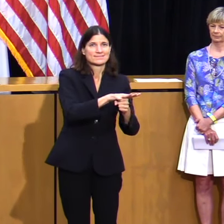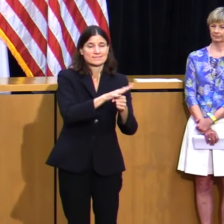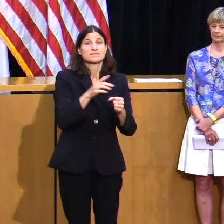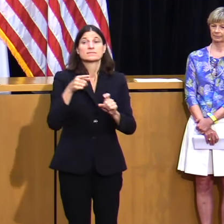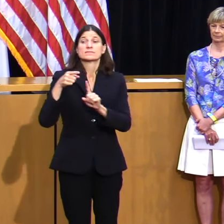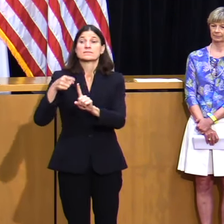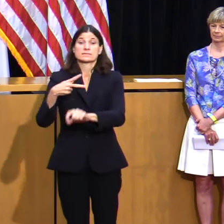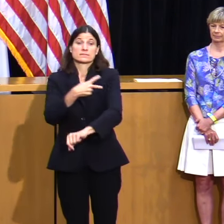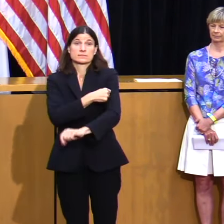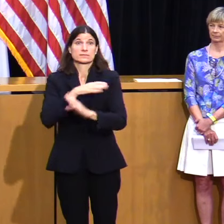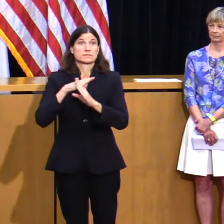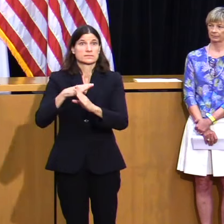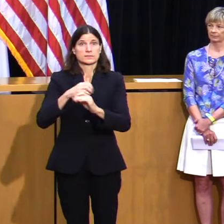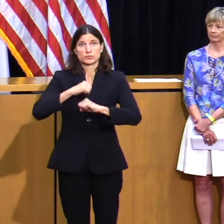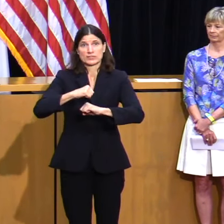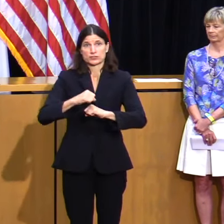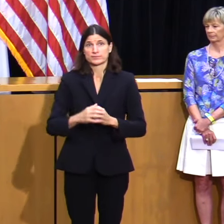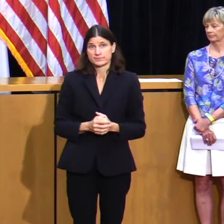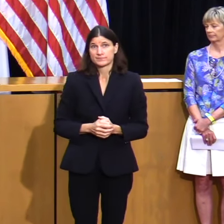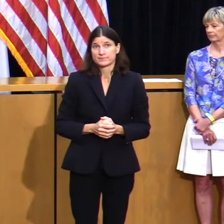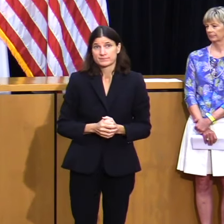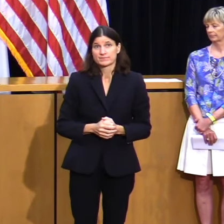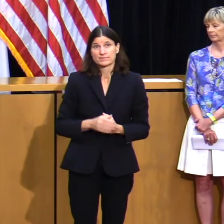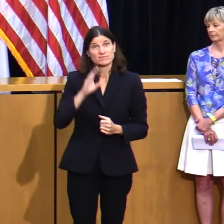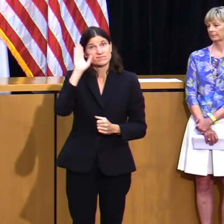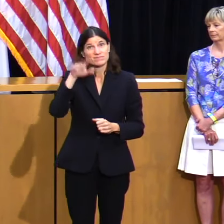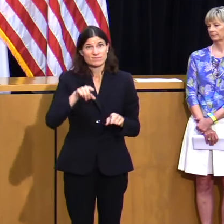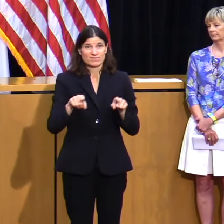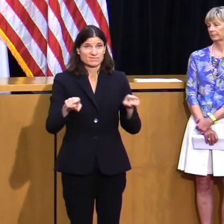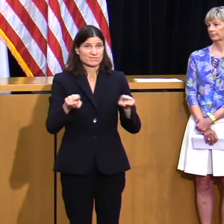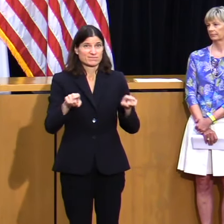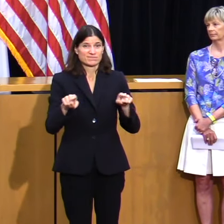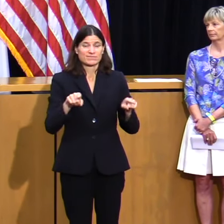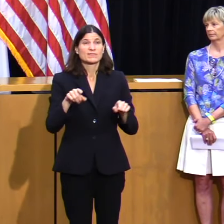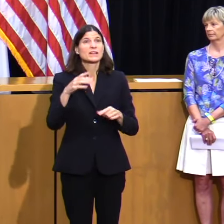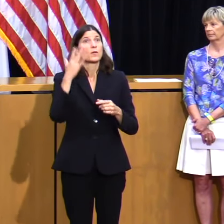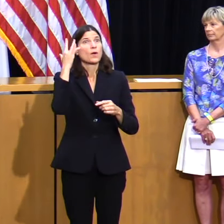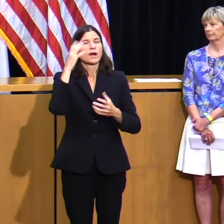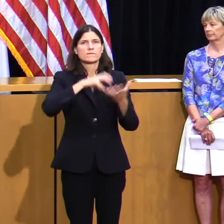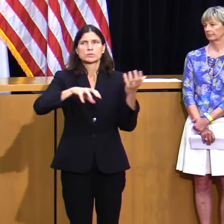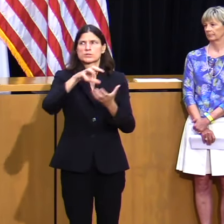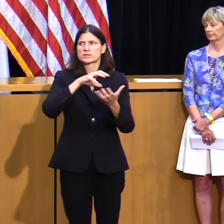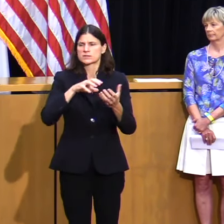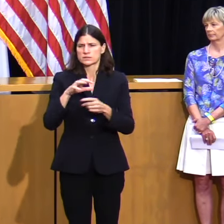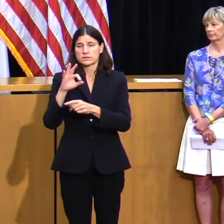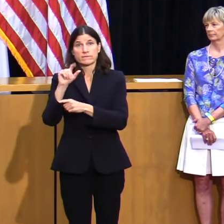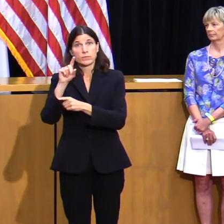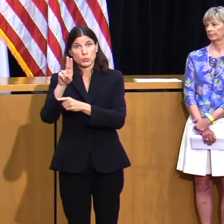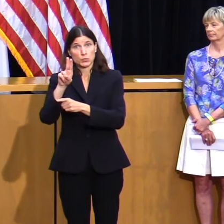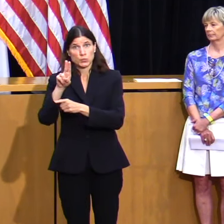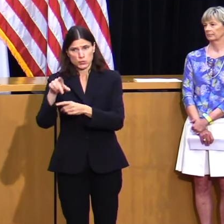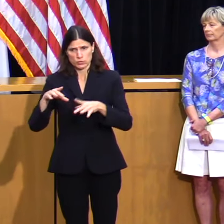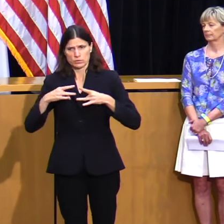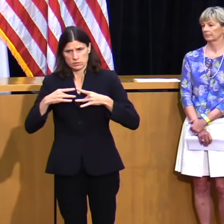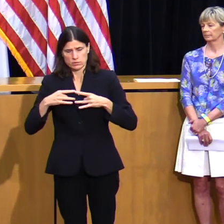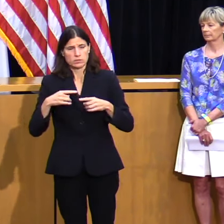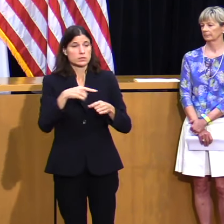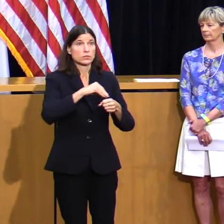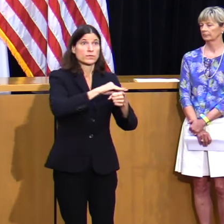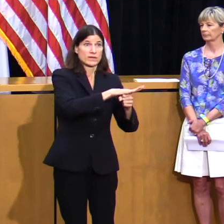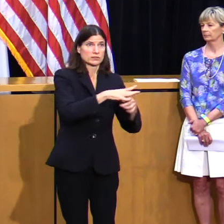symptoms are very similar to those of COVID-19. Given the vigilance everyone is and will be practicing